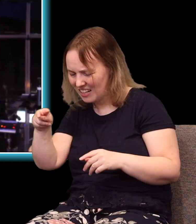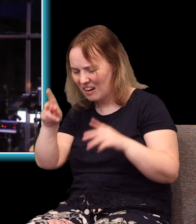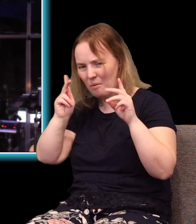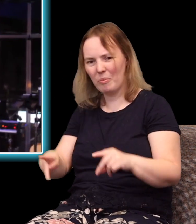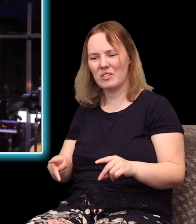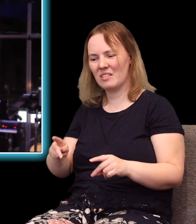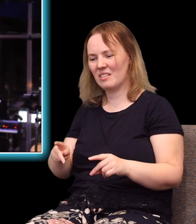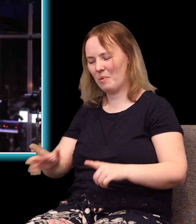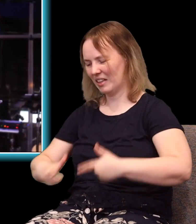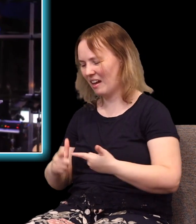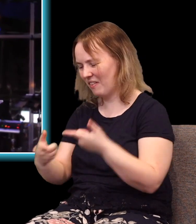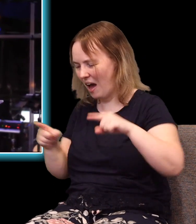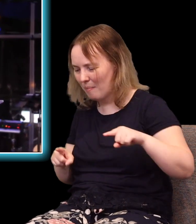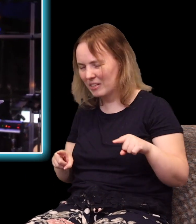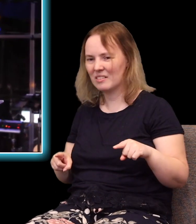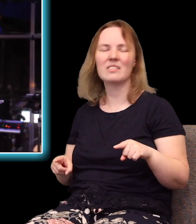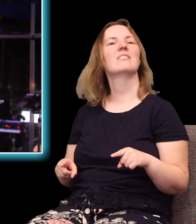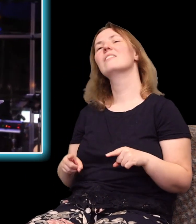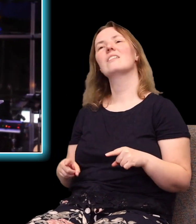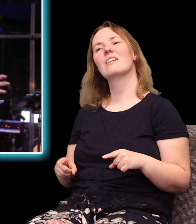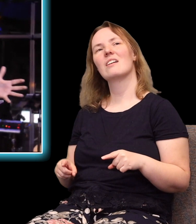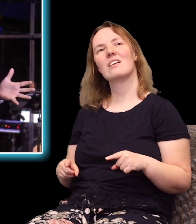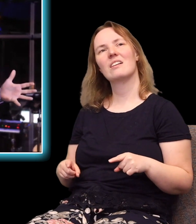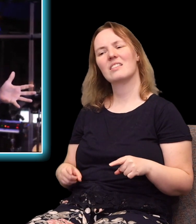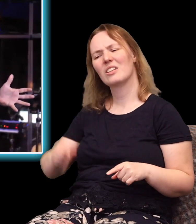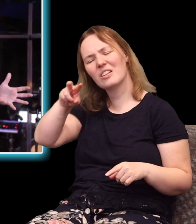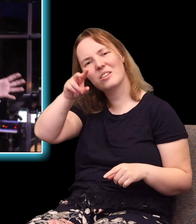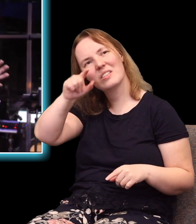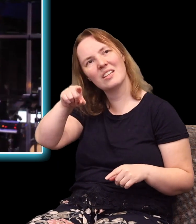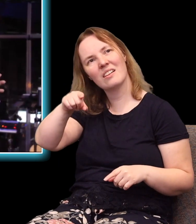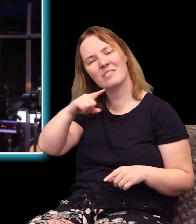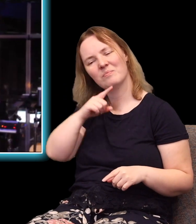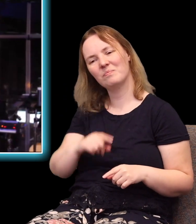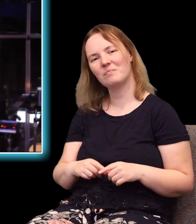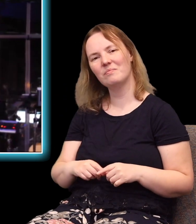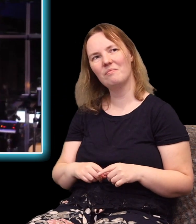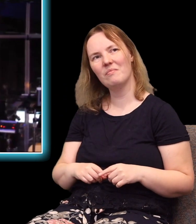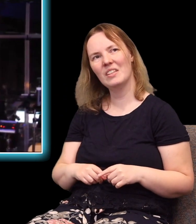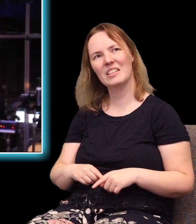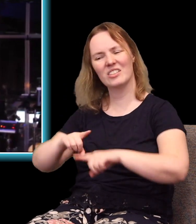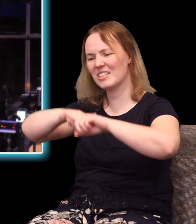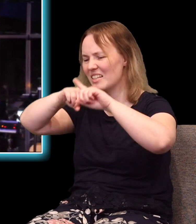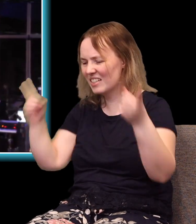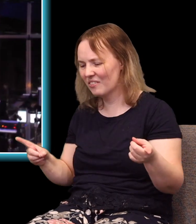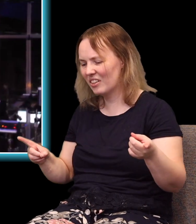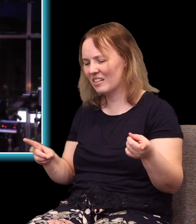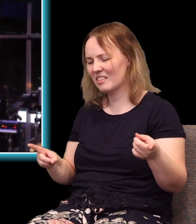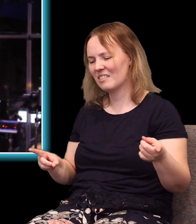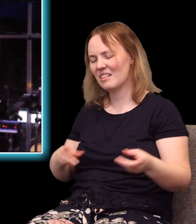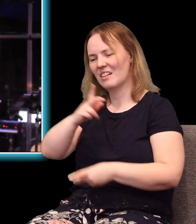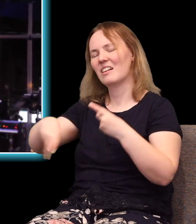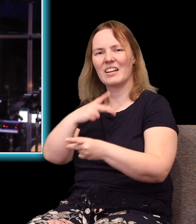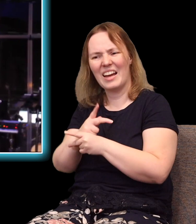when things around the office happen, whatever it may be, your lifestyle, whatever, however you're living, they look at you and say, man, they're just a different